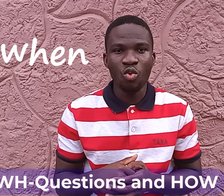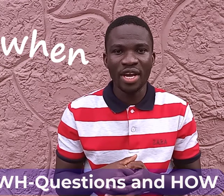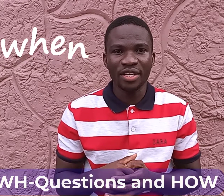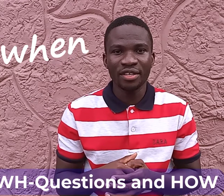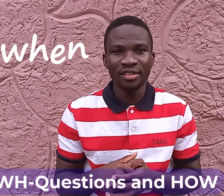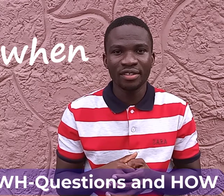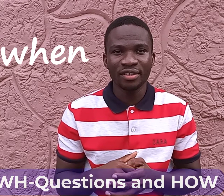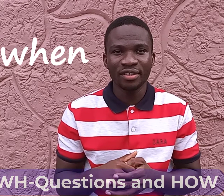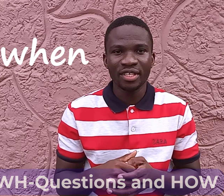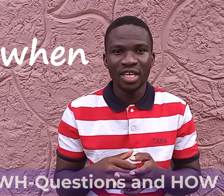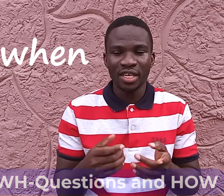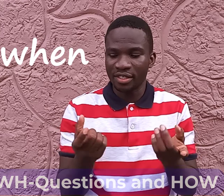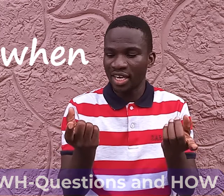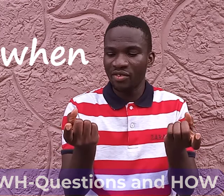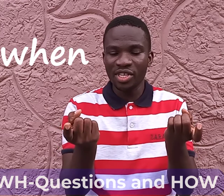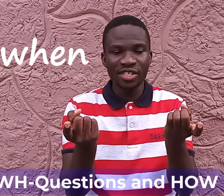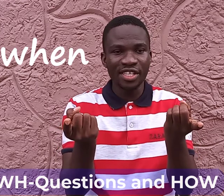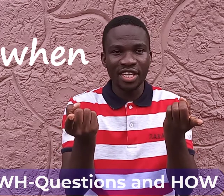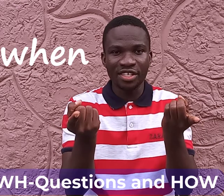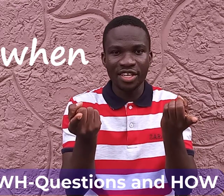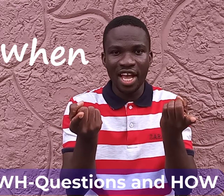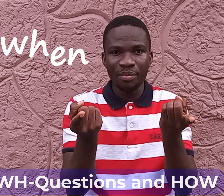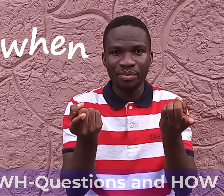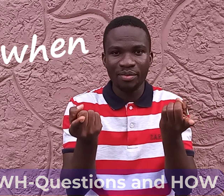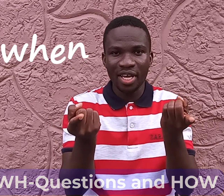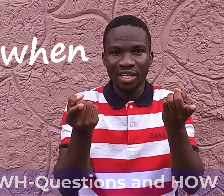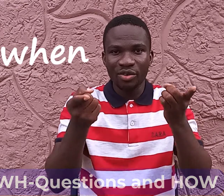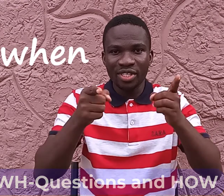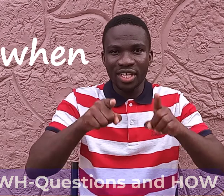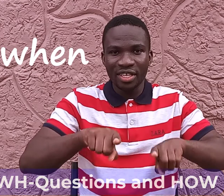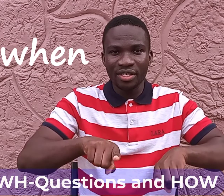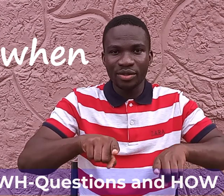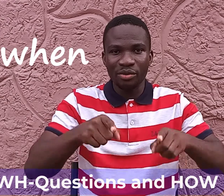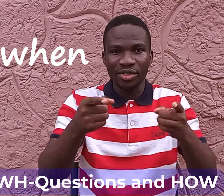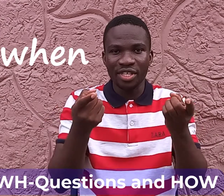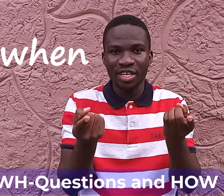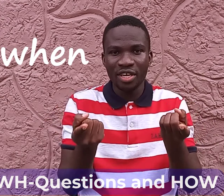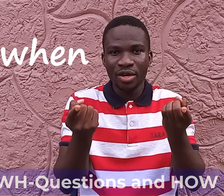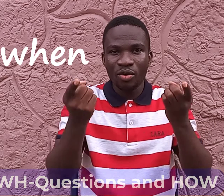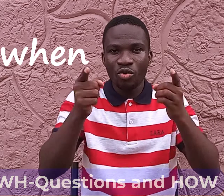when, sign having D and D up, and then we turn it this way, we say